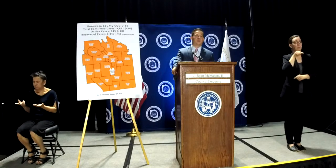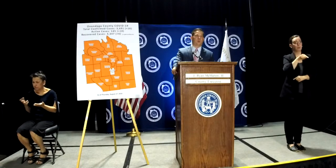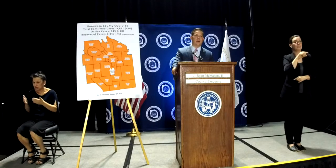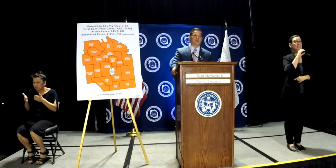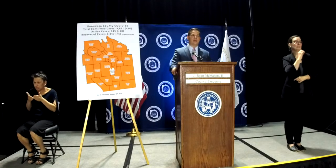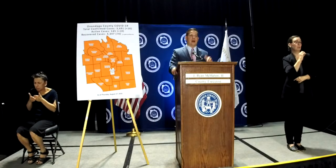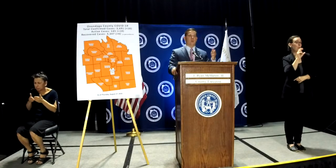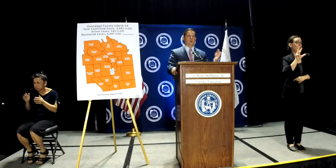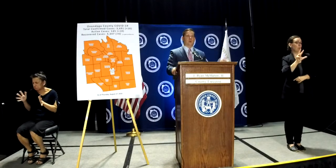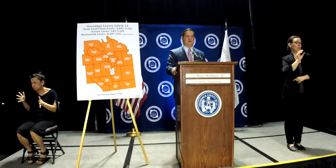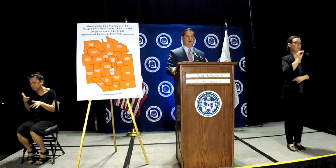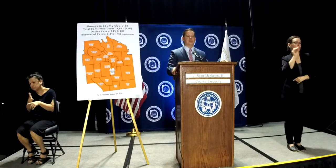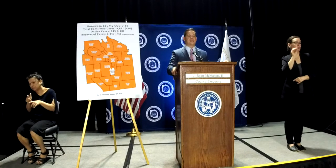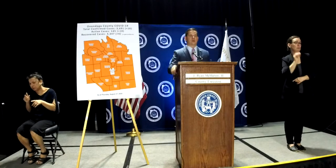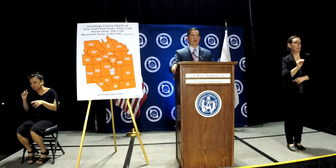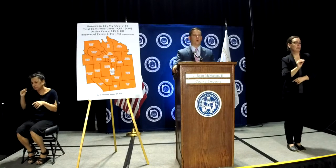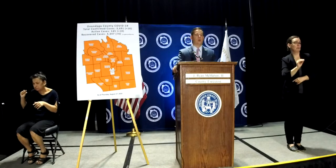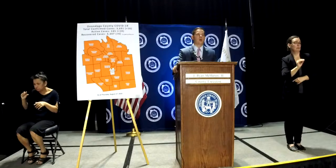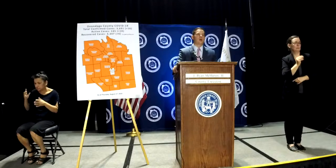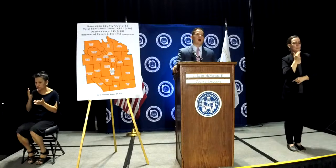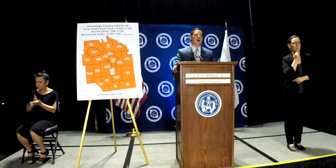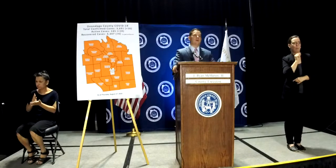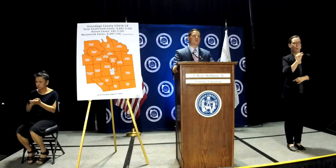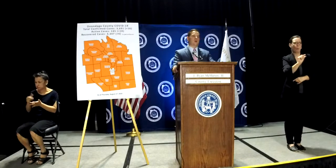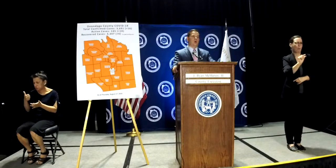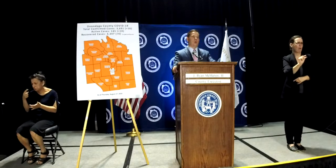0.03%. If we were rounding down, we would round down to 0.